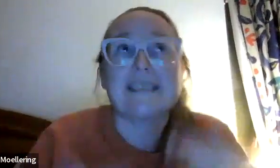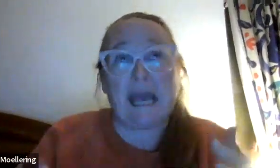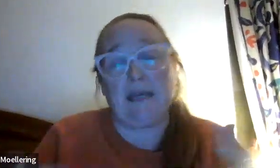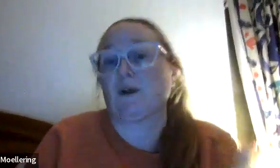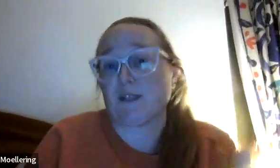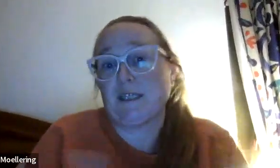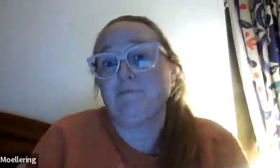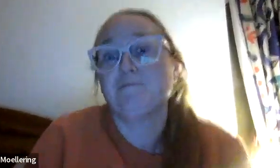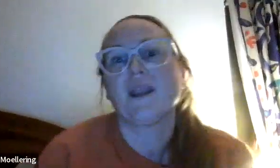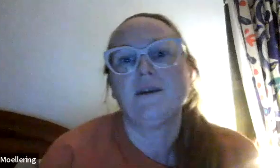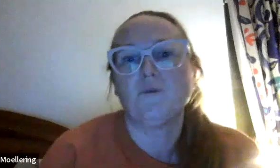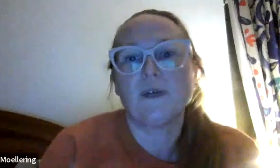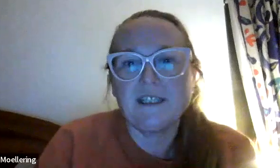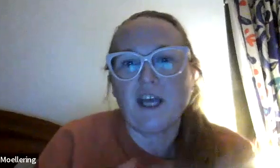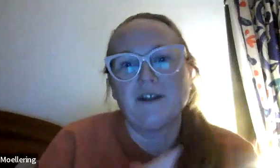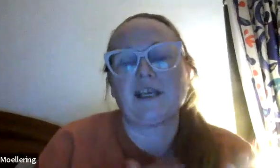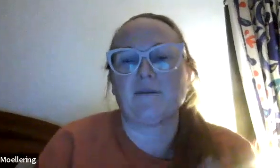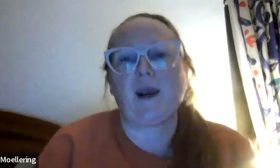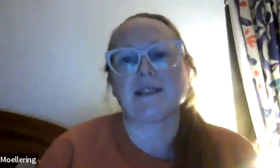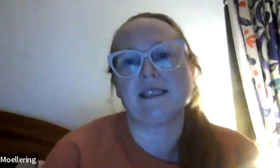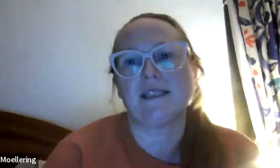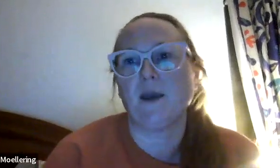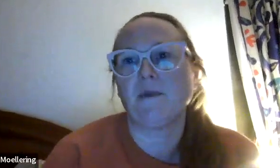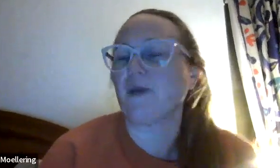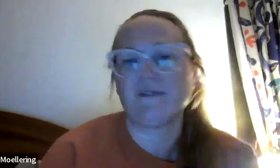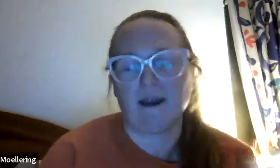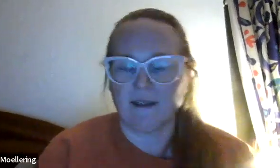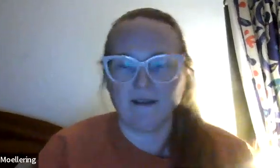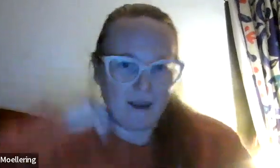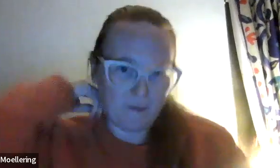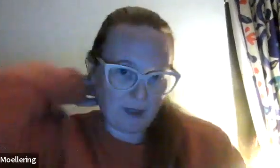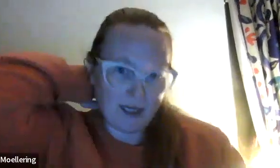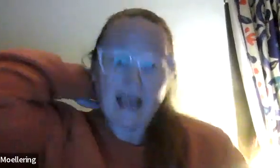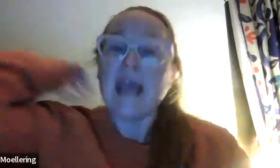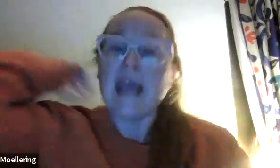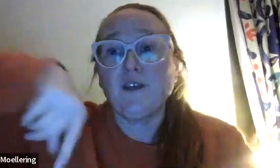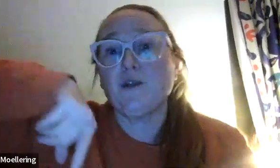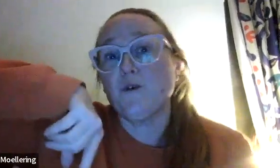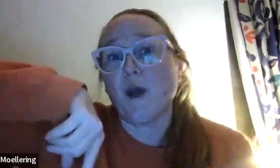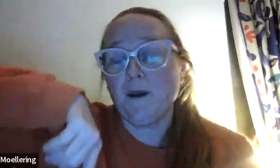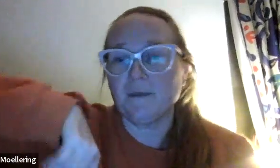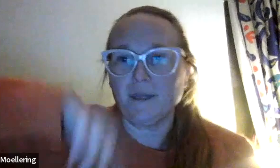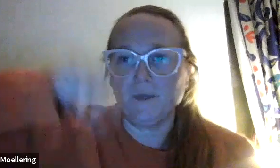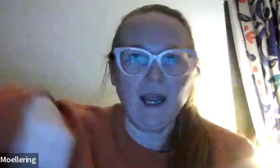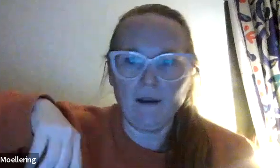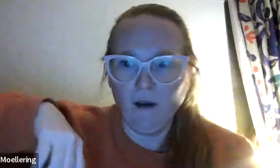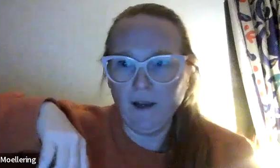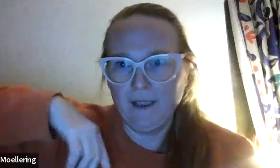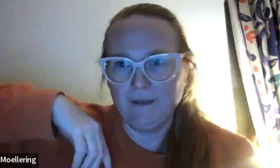could sign in person with each other and kind of practice, but we haven't gotten there yet. But if you keep an eye on